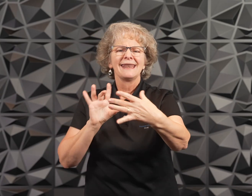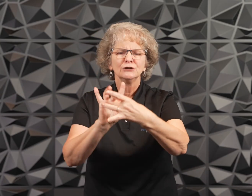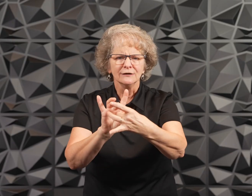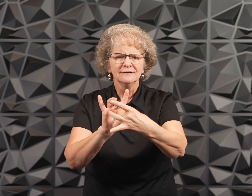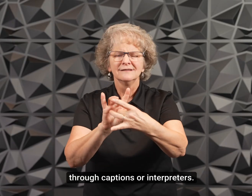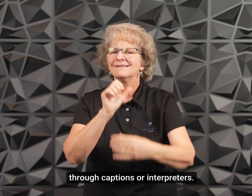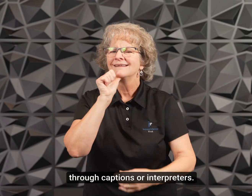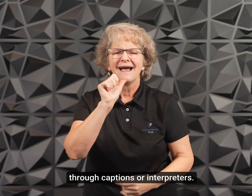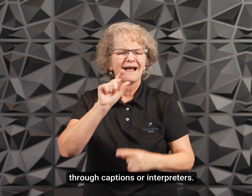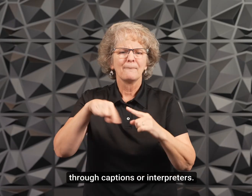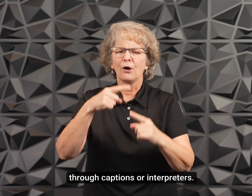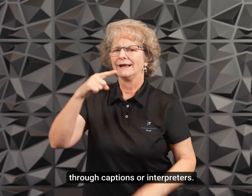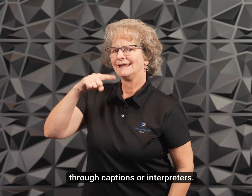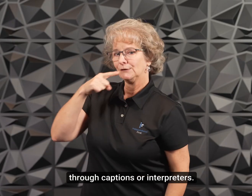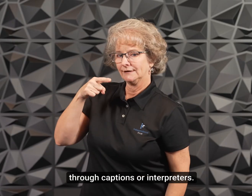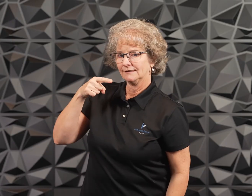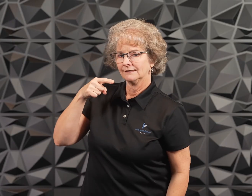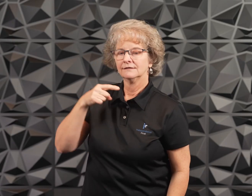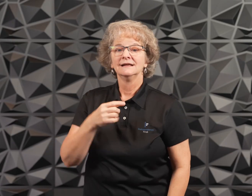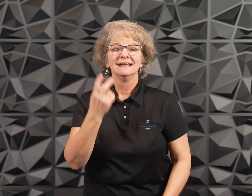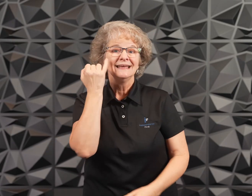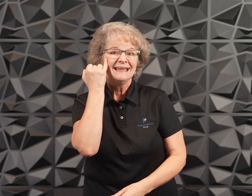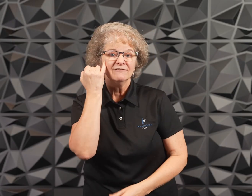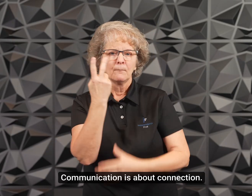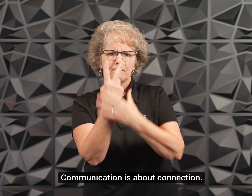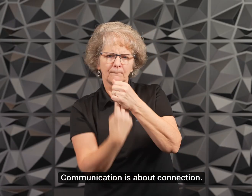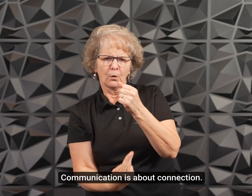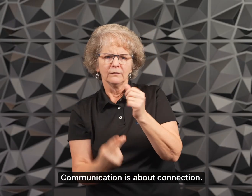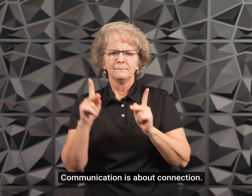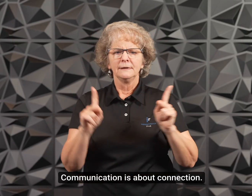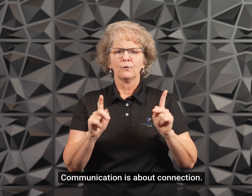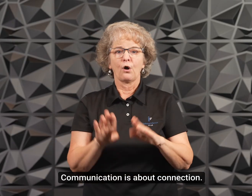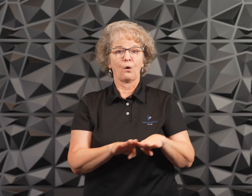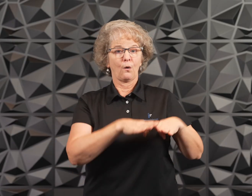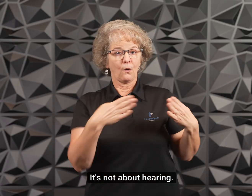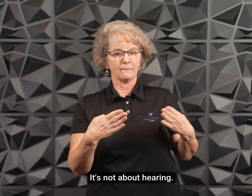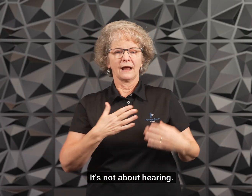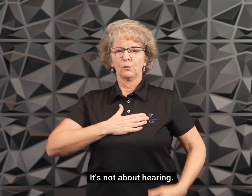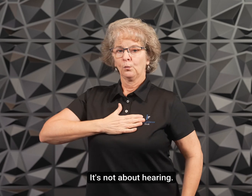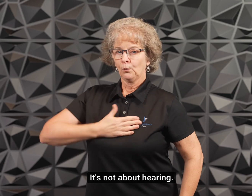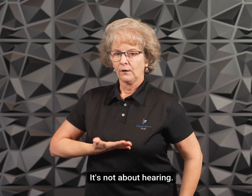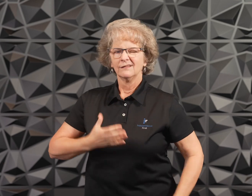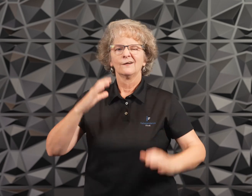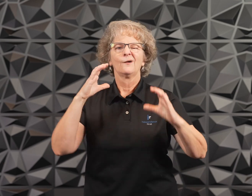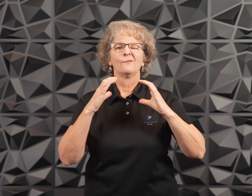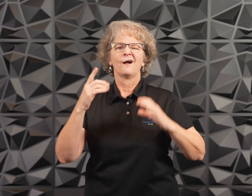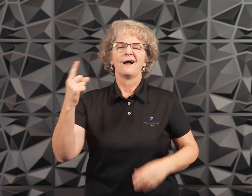emails, through captions or interpreters. Communication is about connection. It's not about hearing.